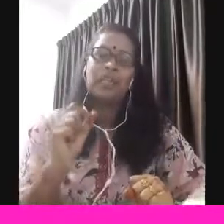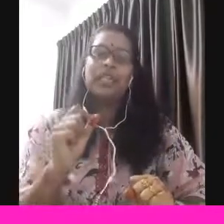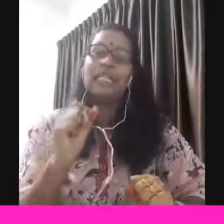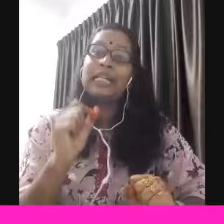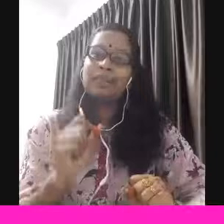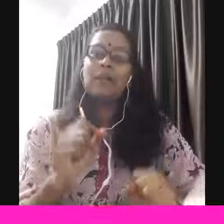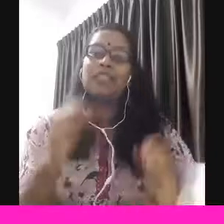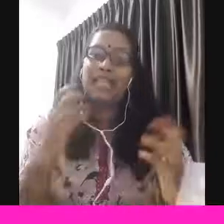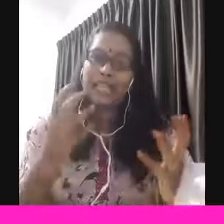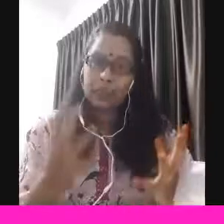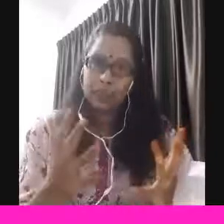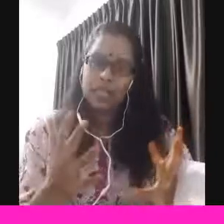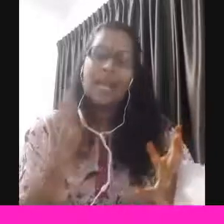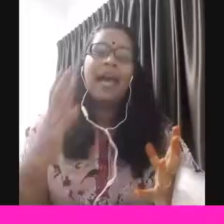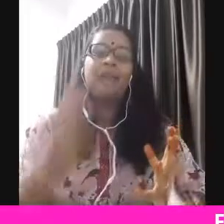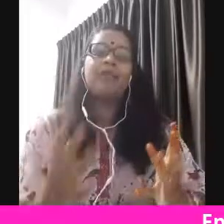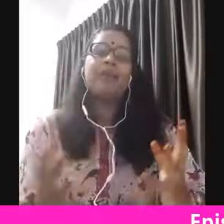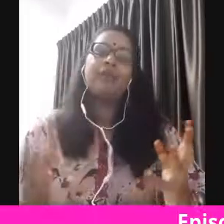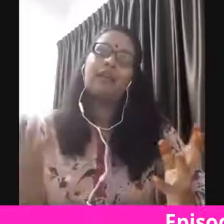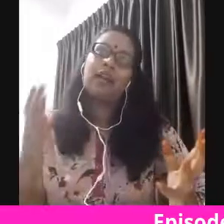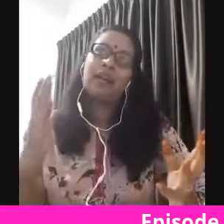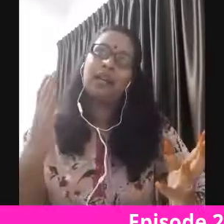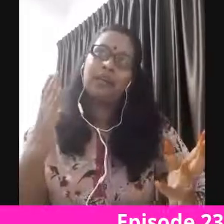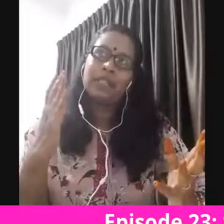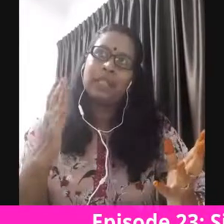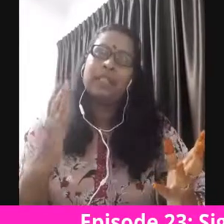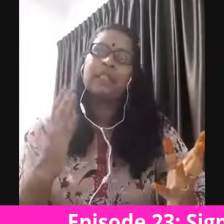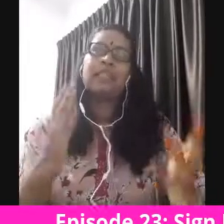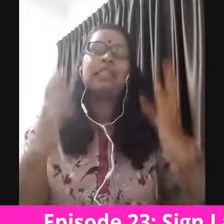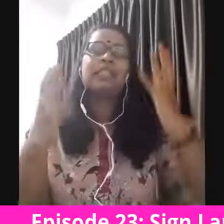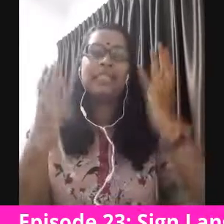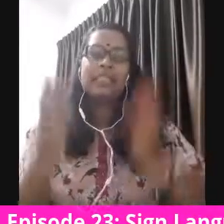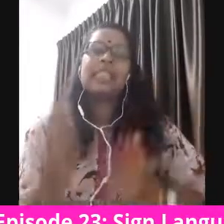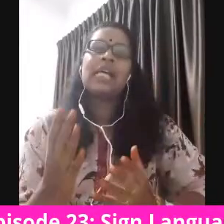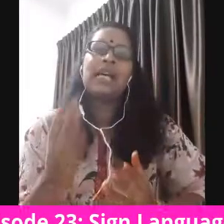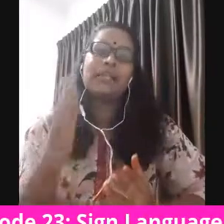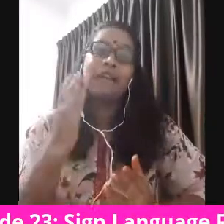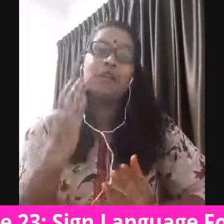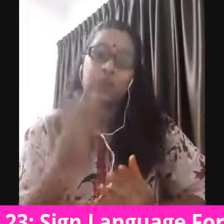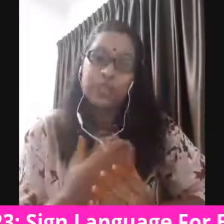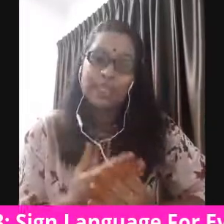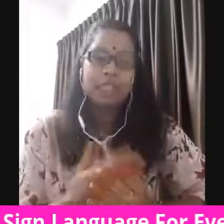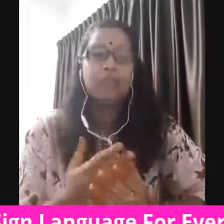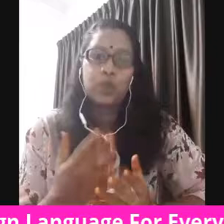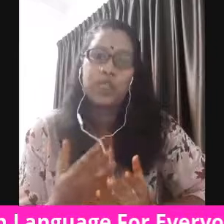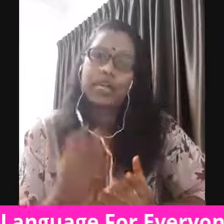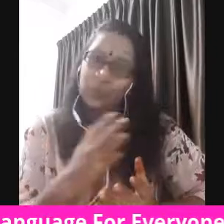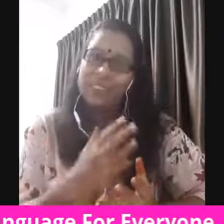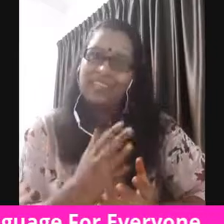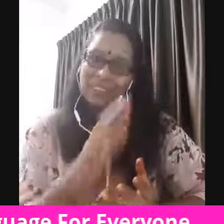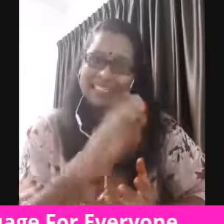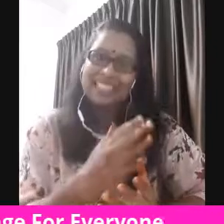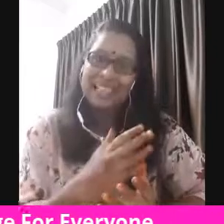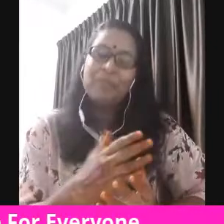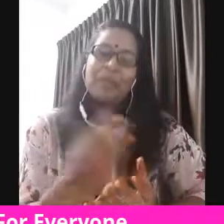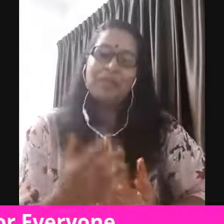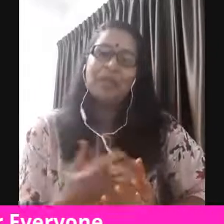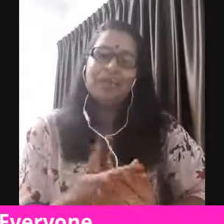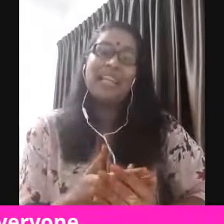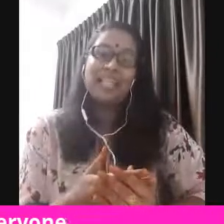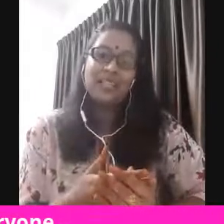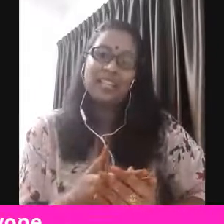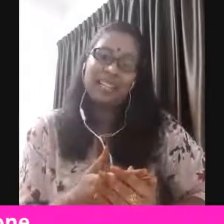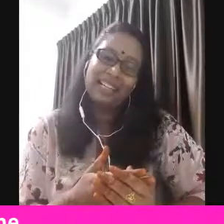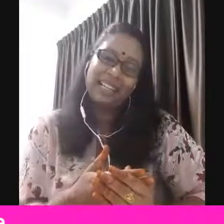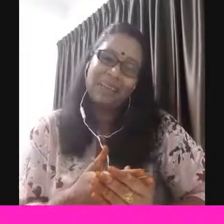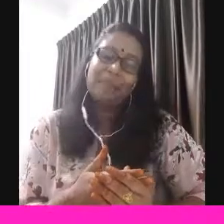we will learn about sign language, and we can teach deaf students in future. I know that time because